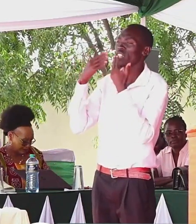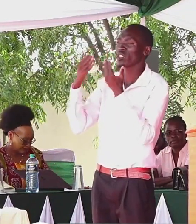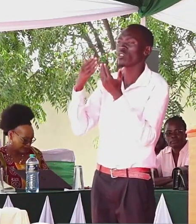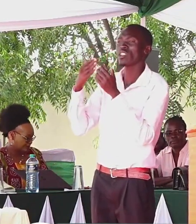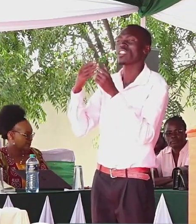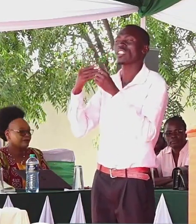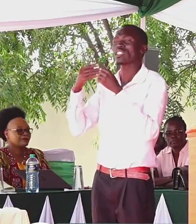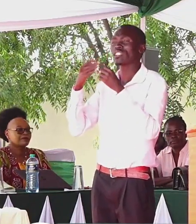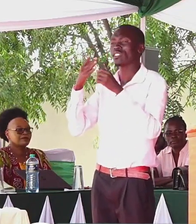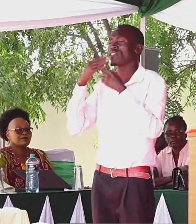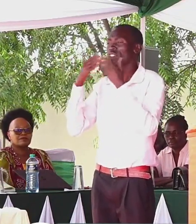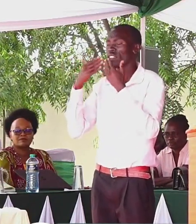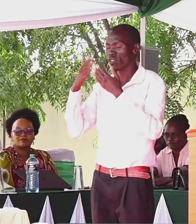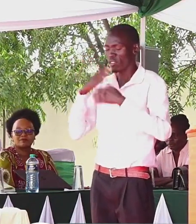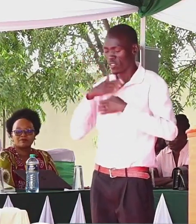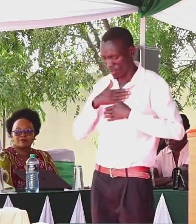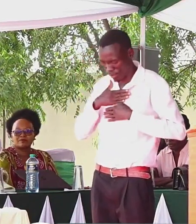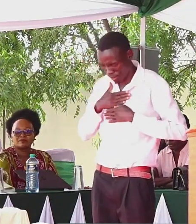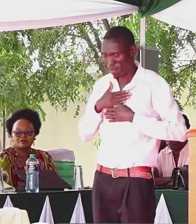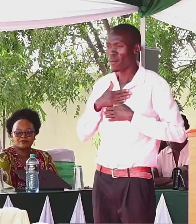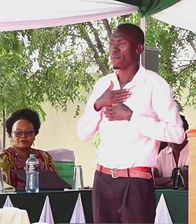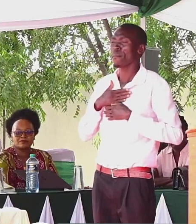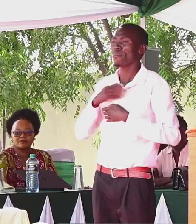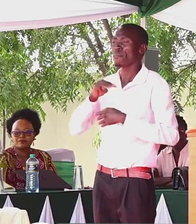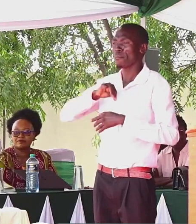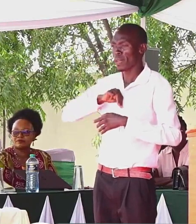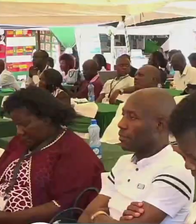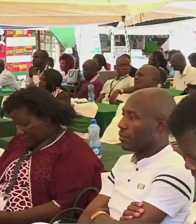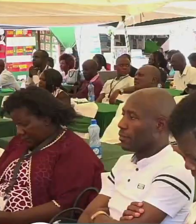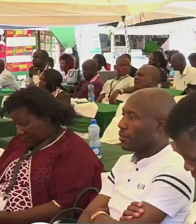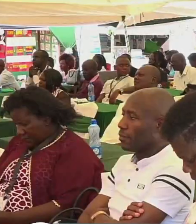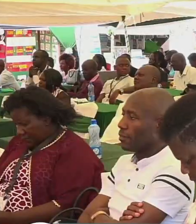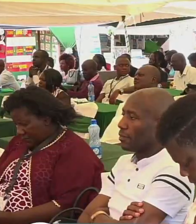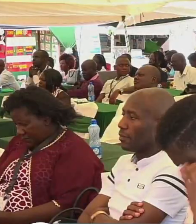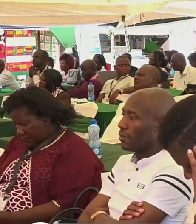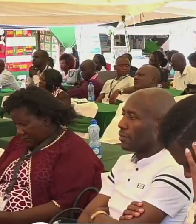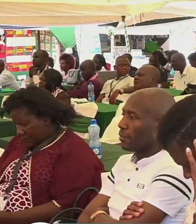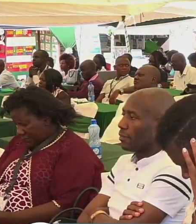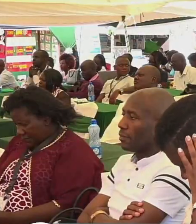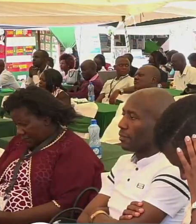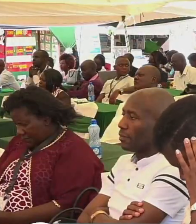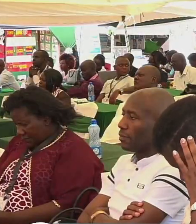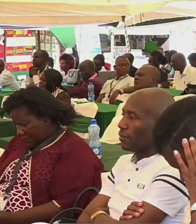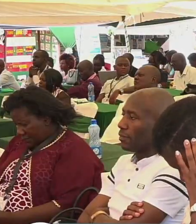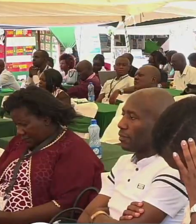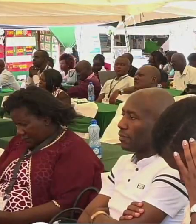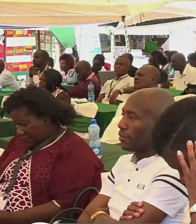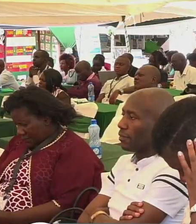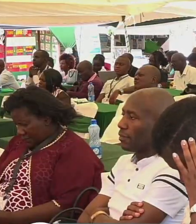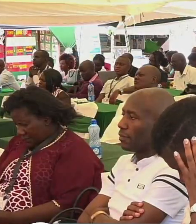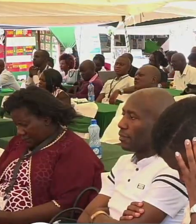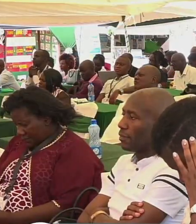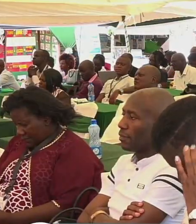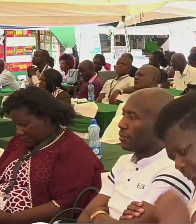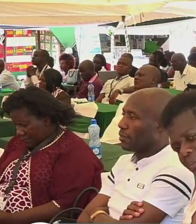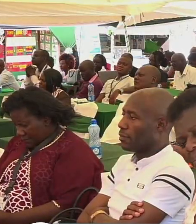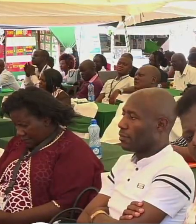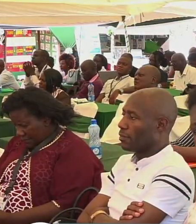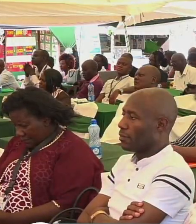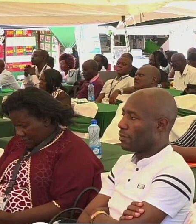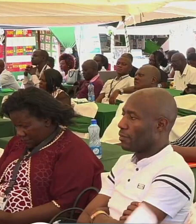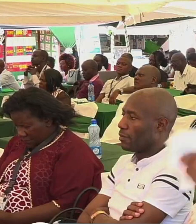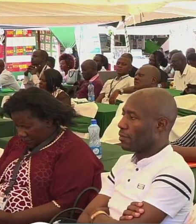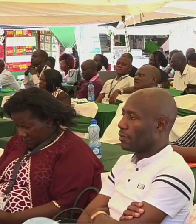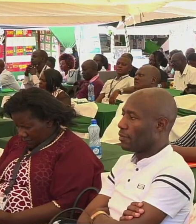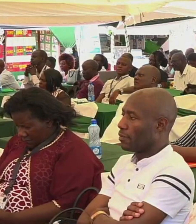Her Excellency, Madam Napoti. You have stood with us from the onset, and you have witnessed. She's